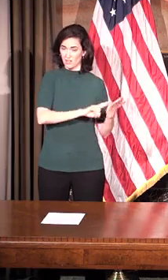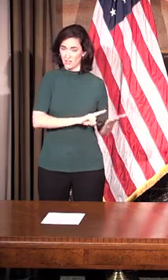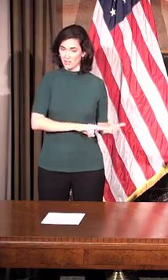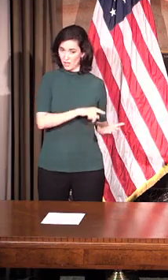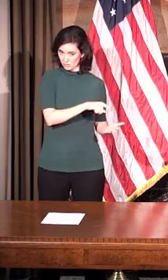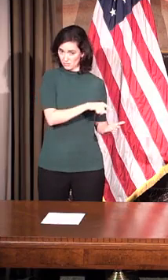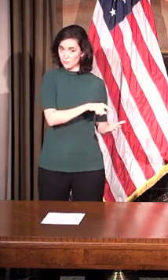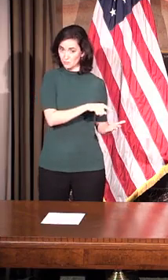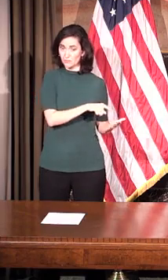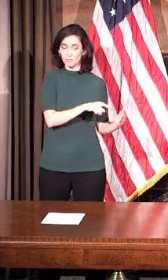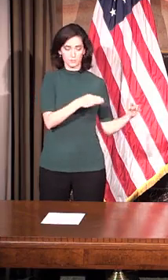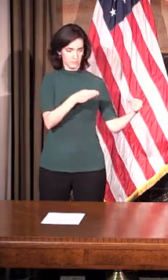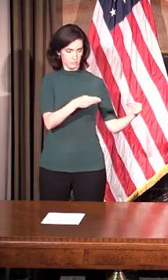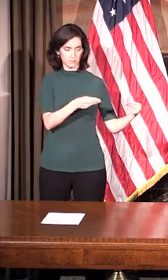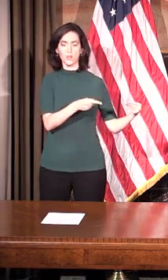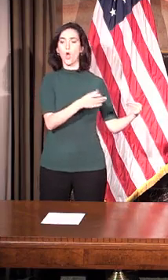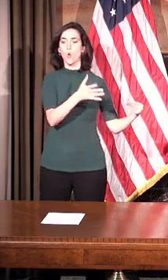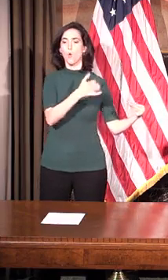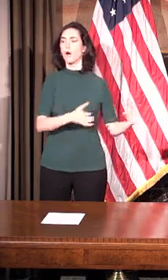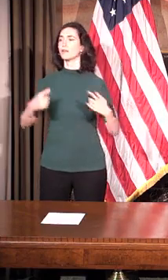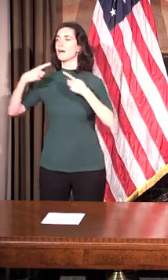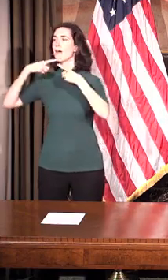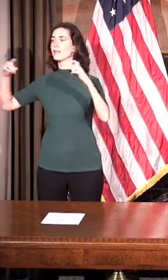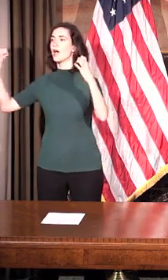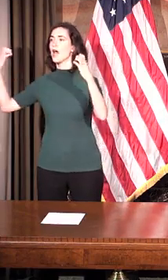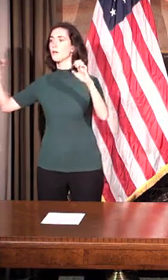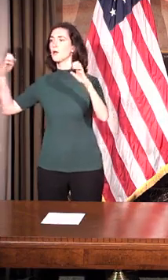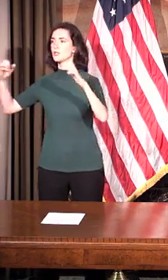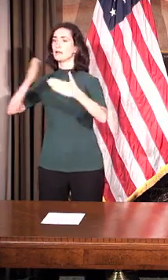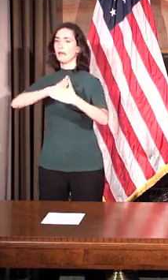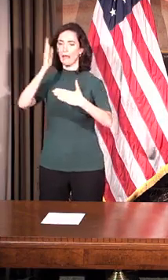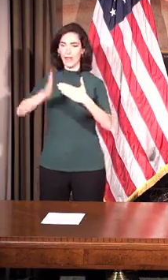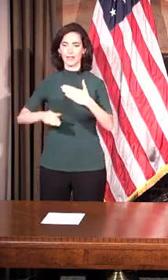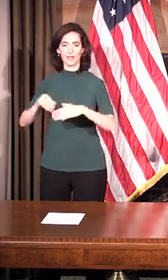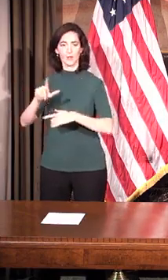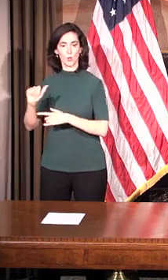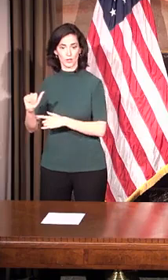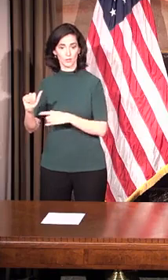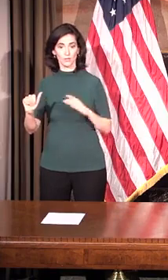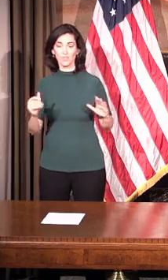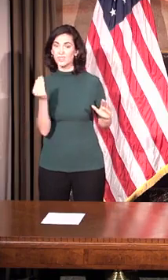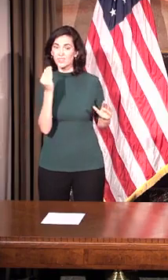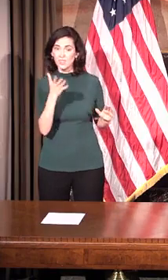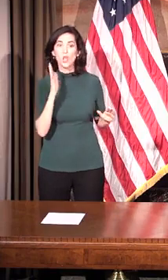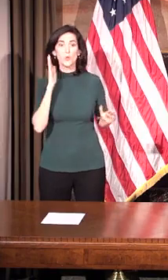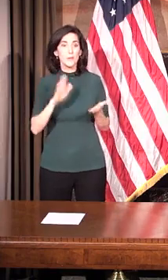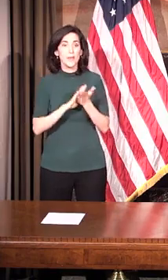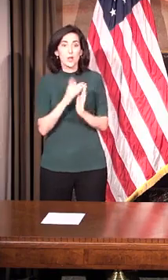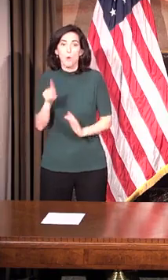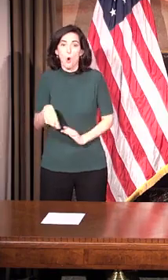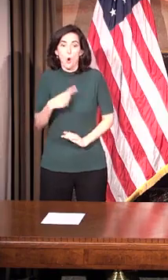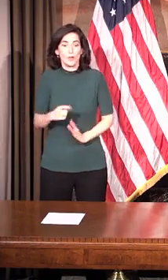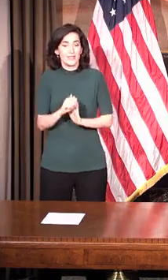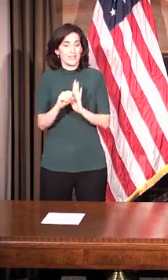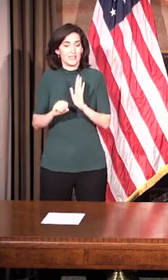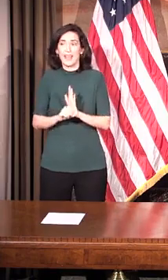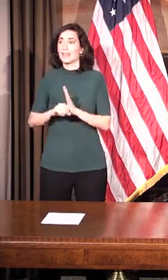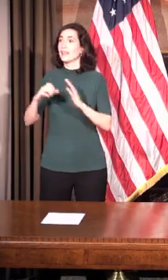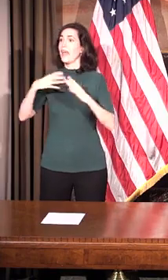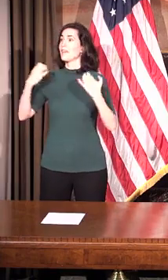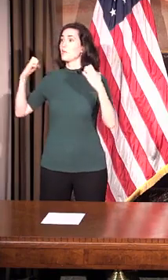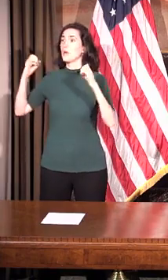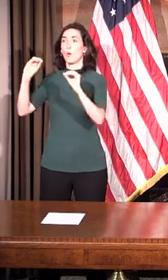which would seek to end the public health emergency here in Louisiana, we'd be the only state without a public health emergency.